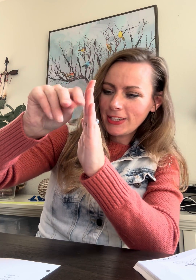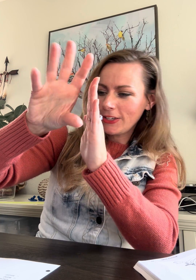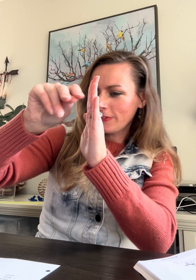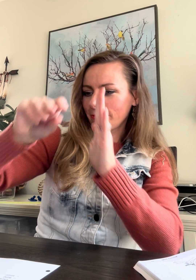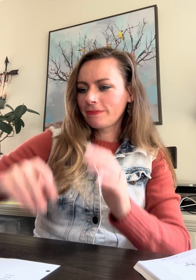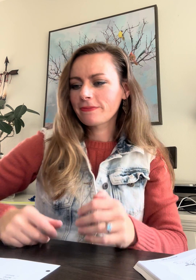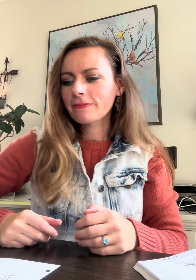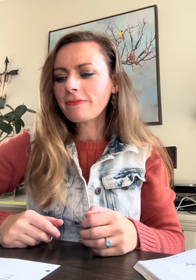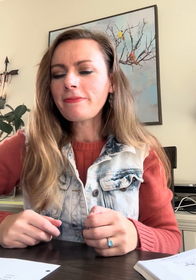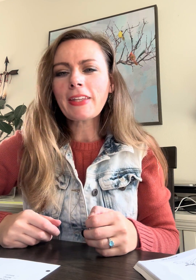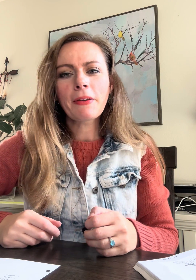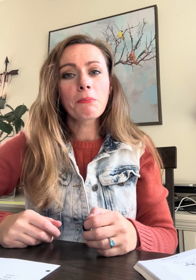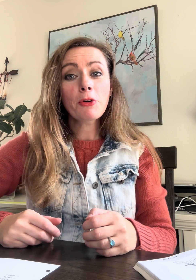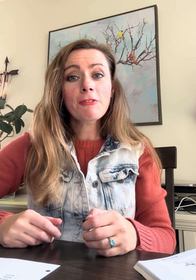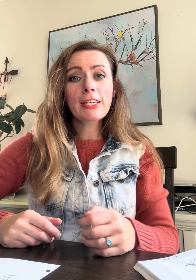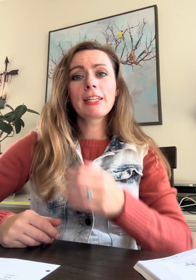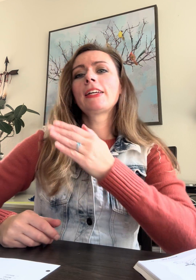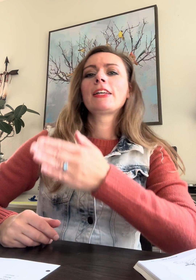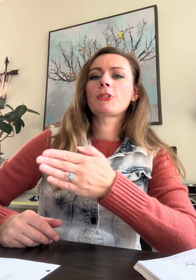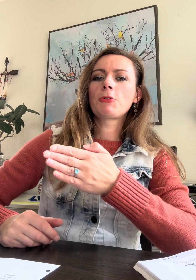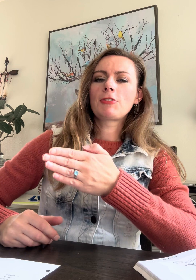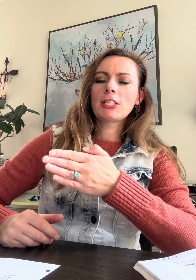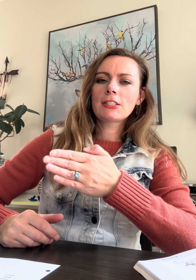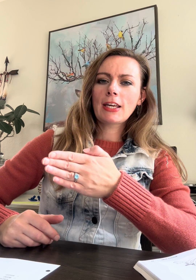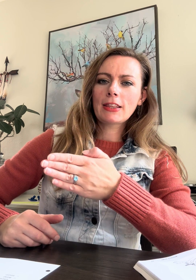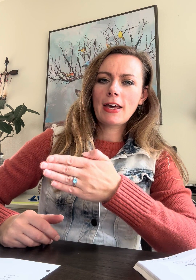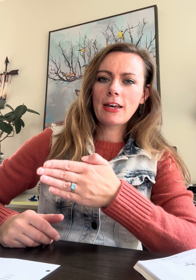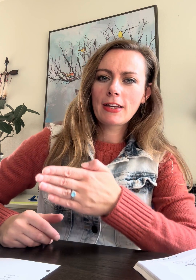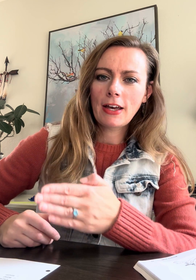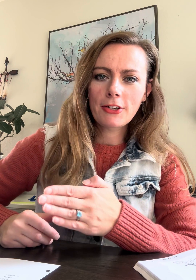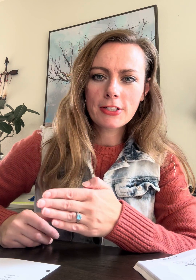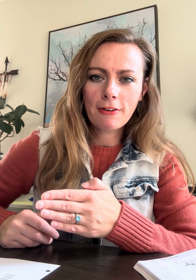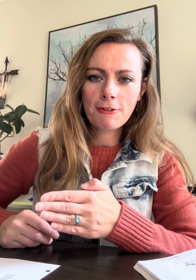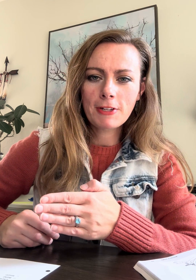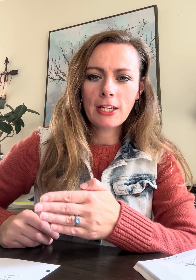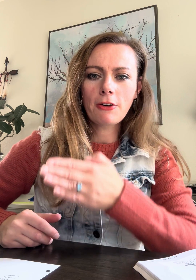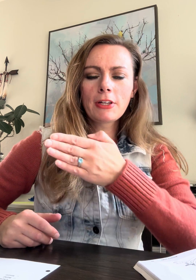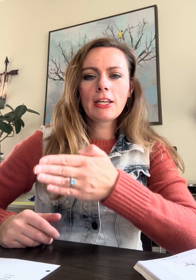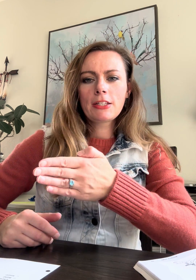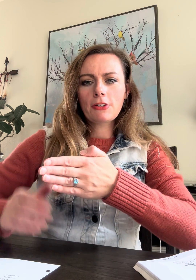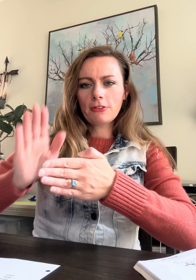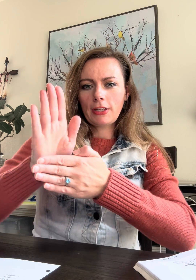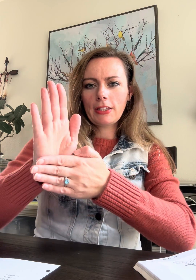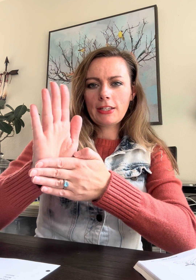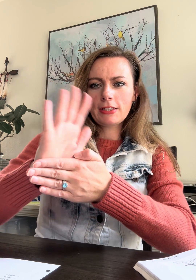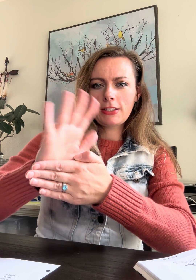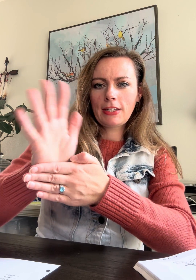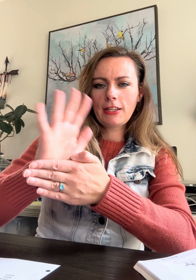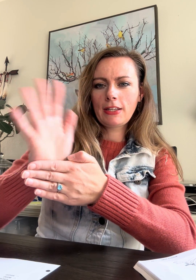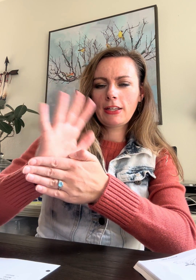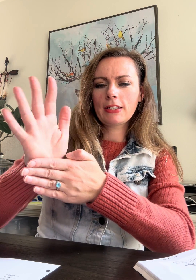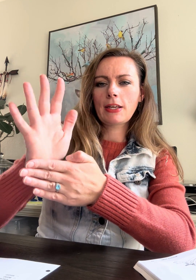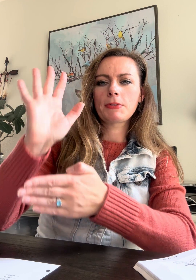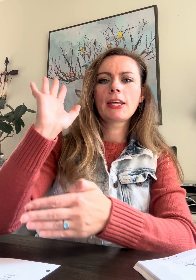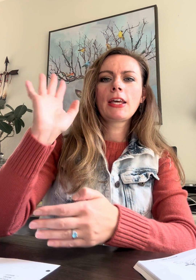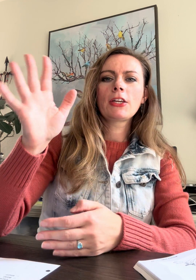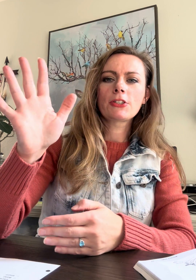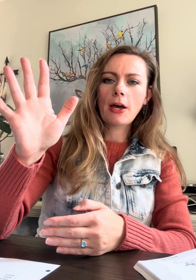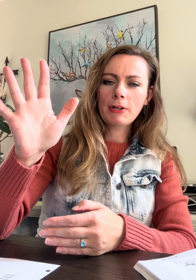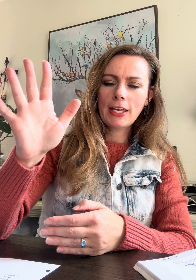Video. Movie. So movie looks like the other sign for video. So like this, except your dominant hand